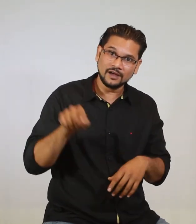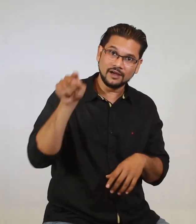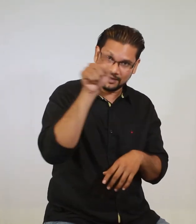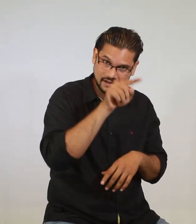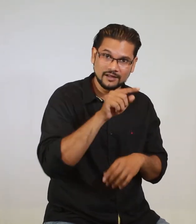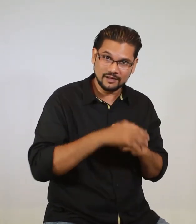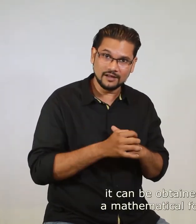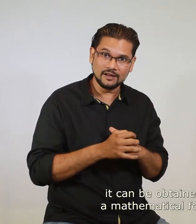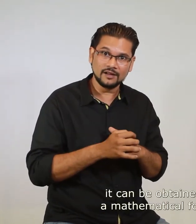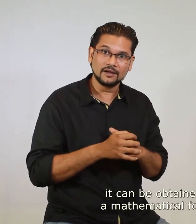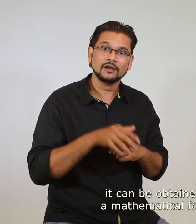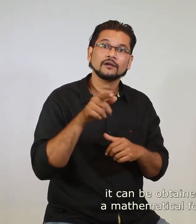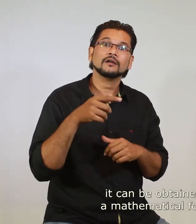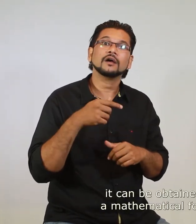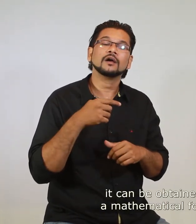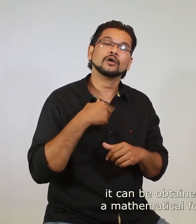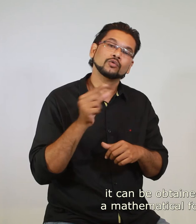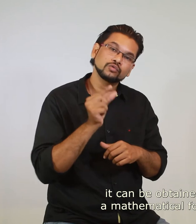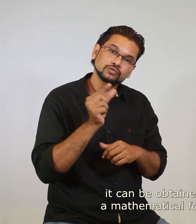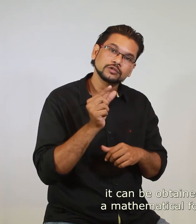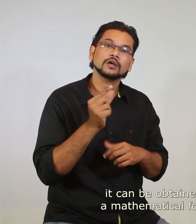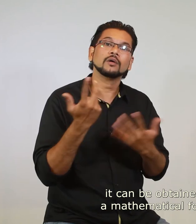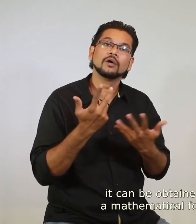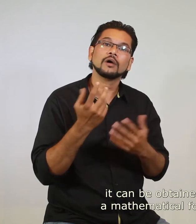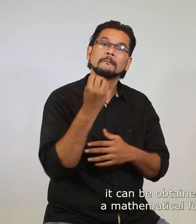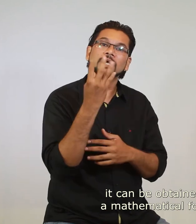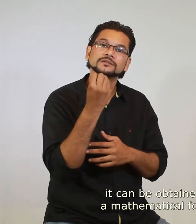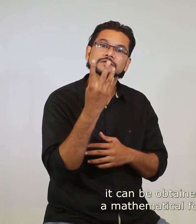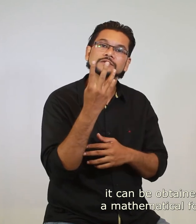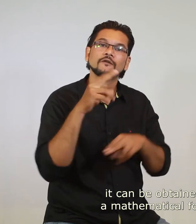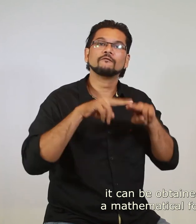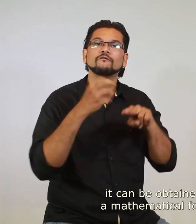it can be obtained using mathematical formulae.